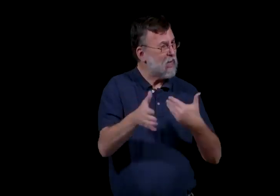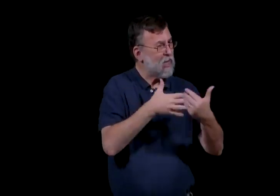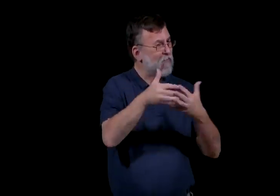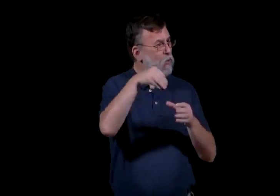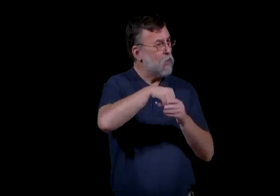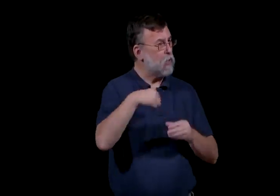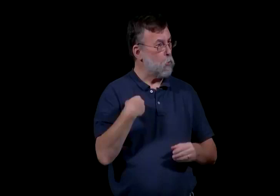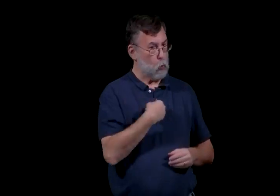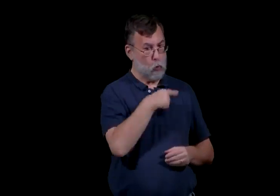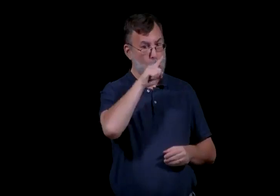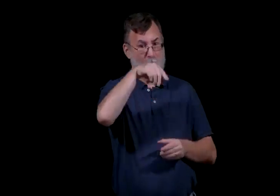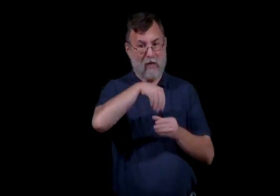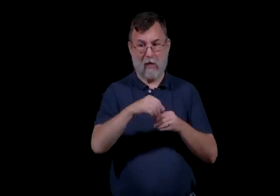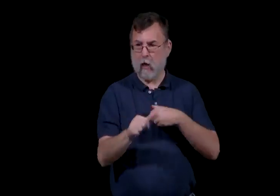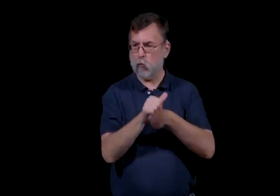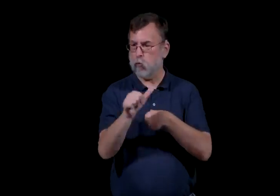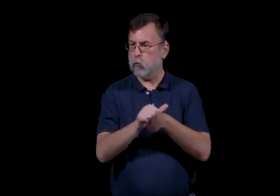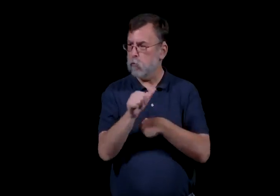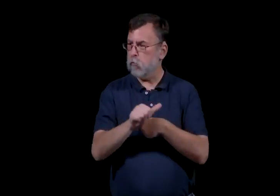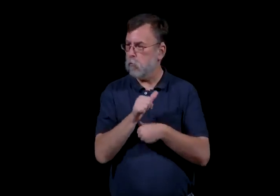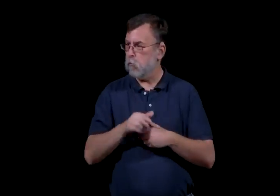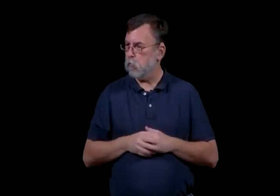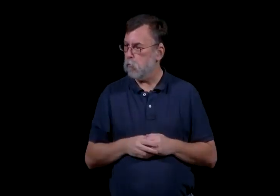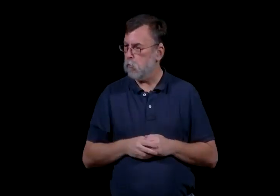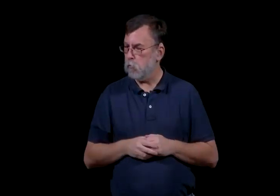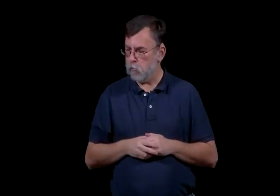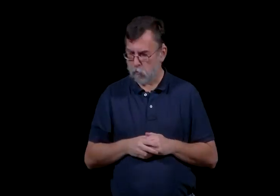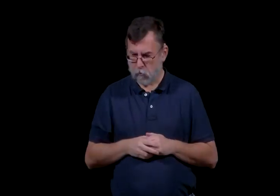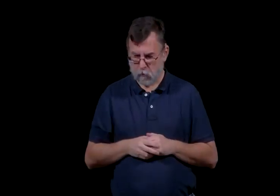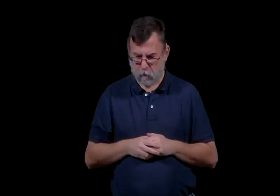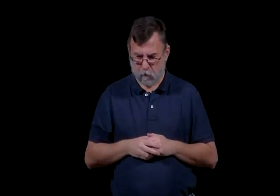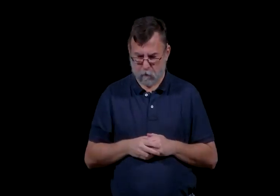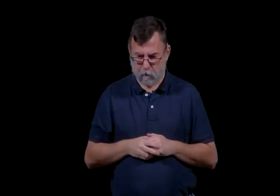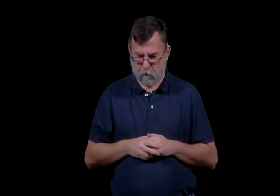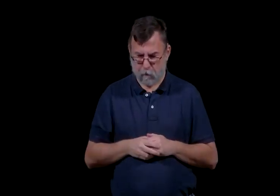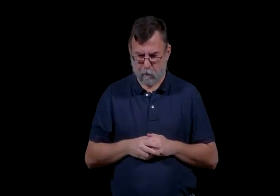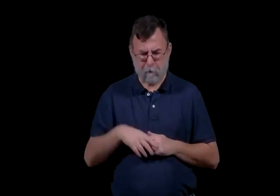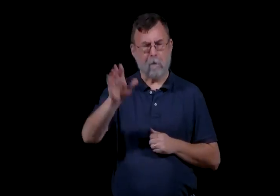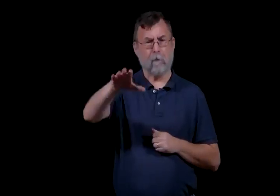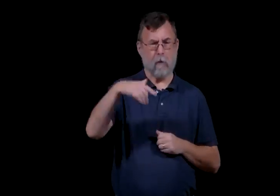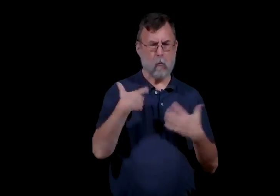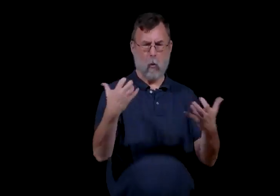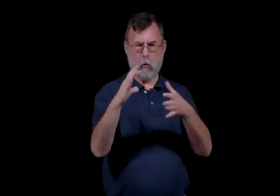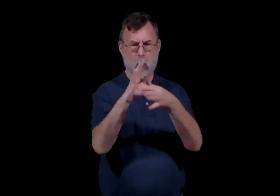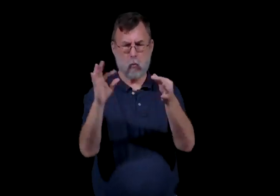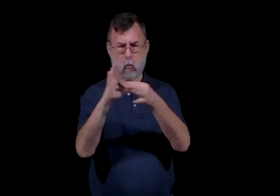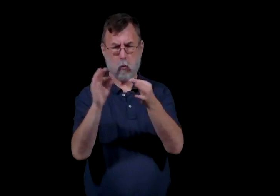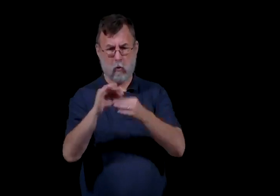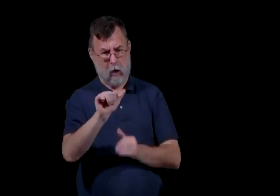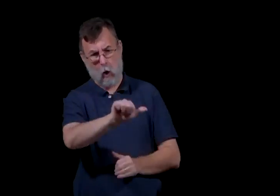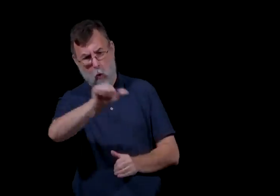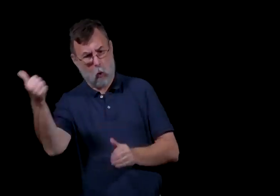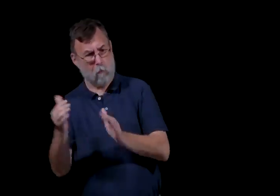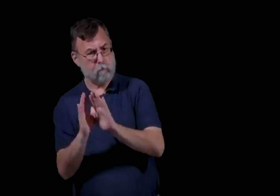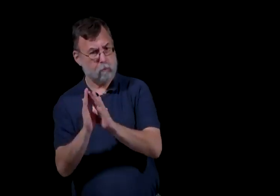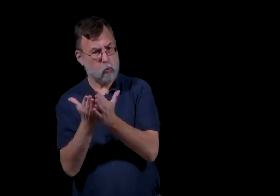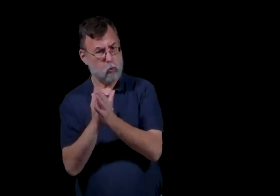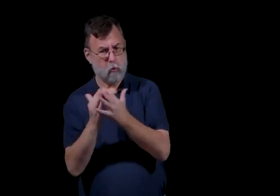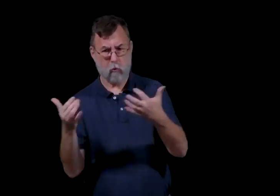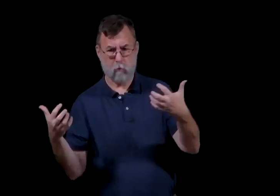He's going to meet our needs. Even when we're in danger, he'll take care of us. I have a story. It's